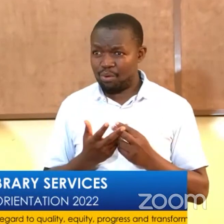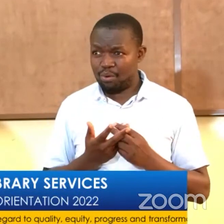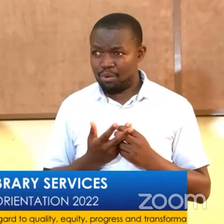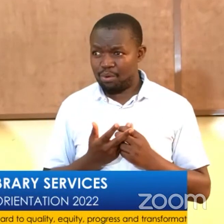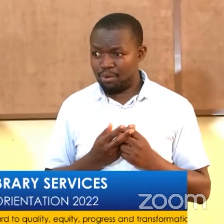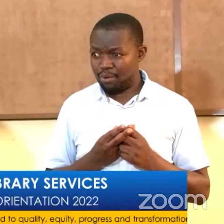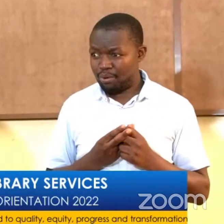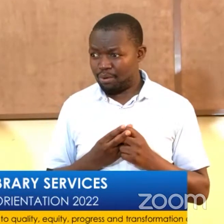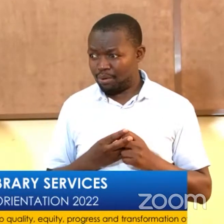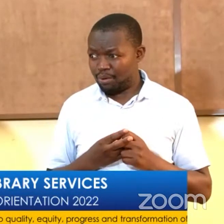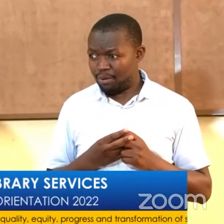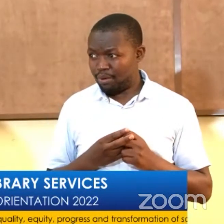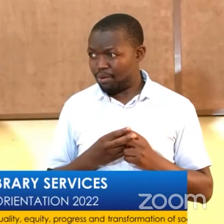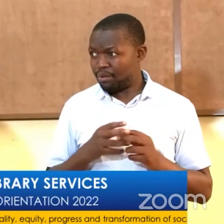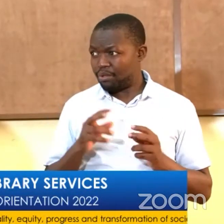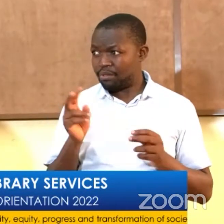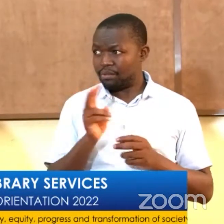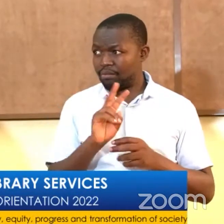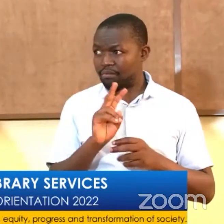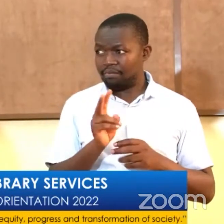in the same tour?